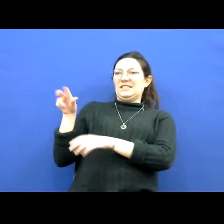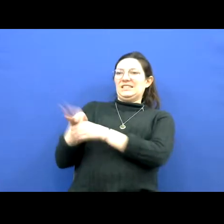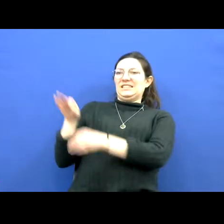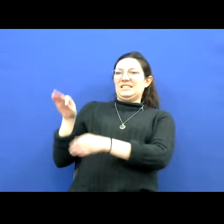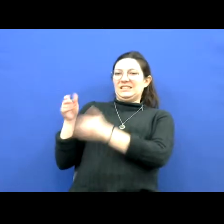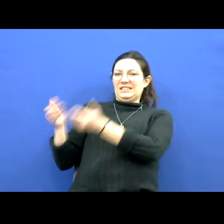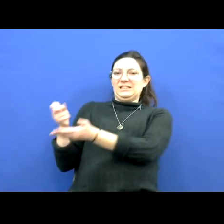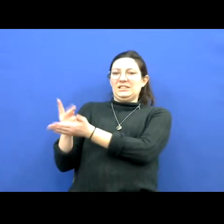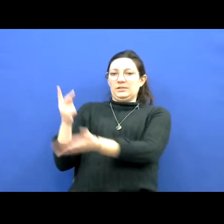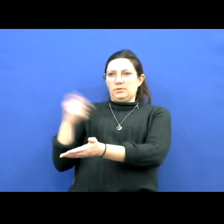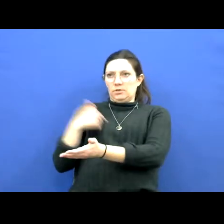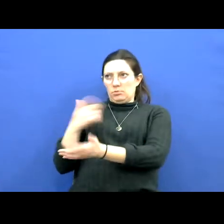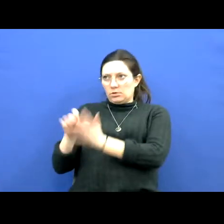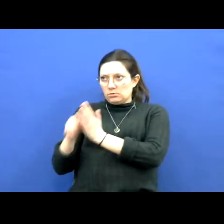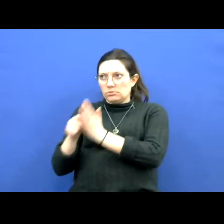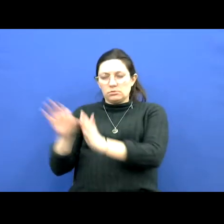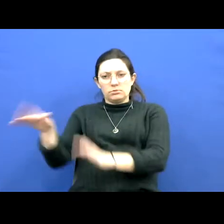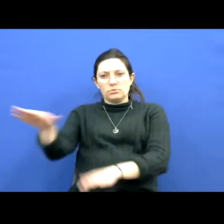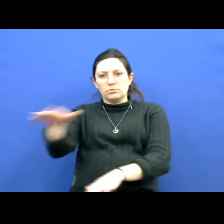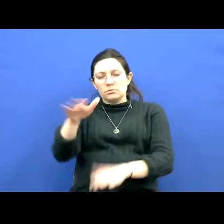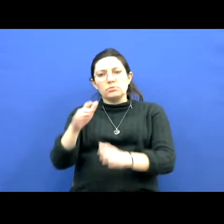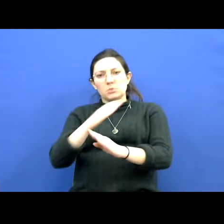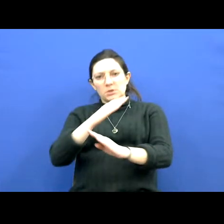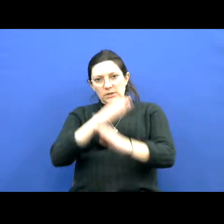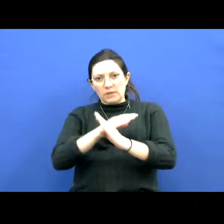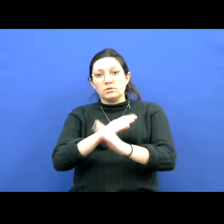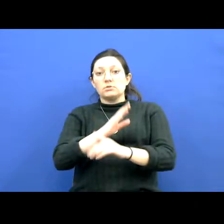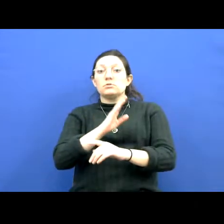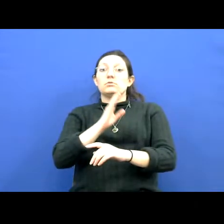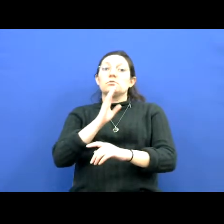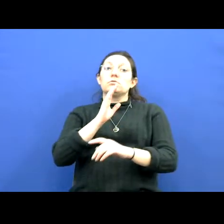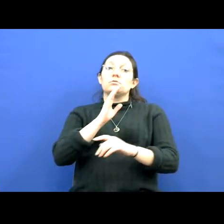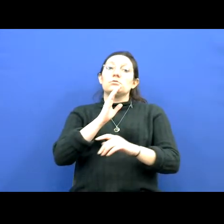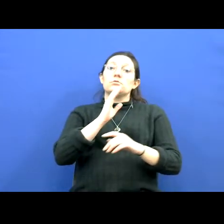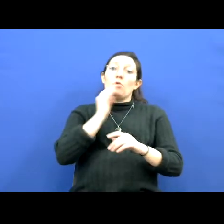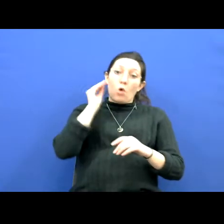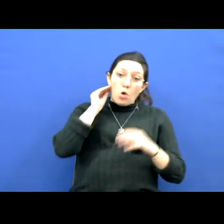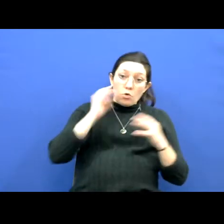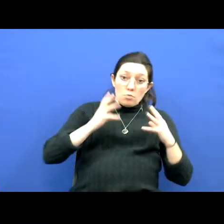people understand that it's also protections for you as the homeowner,